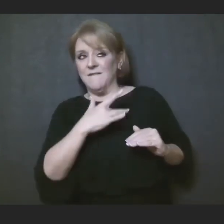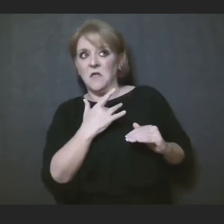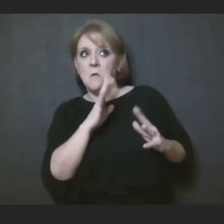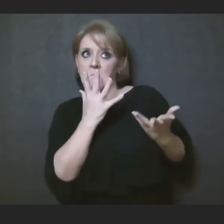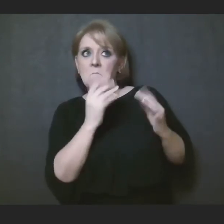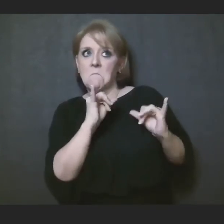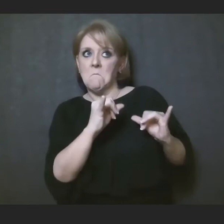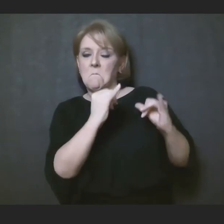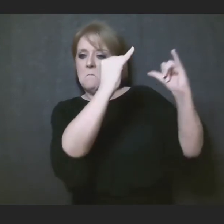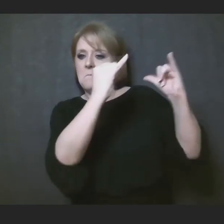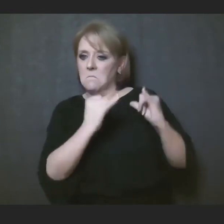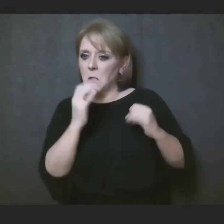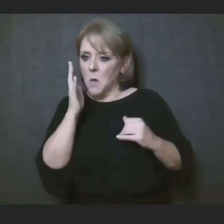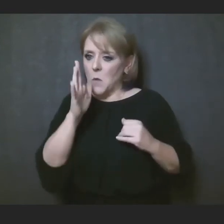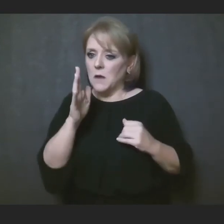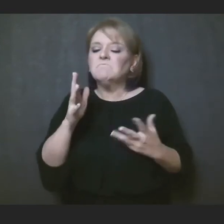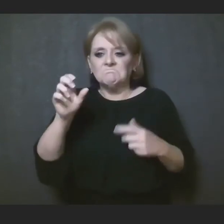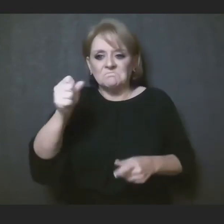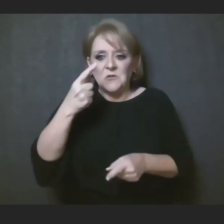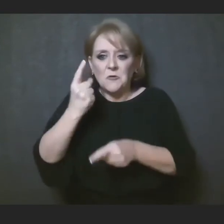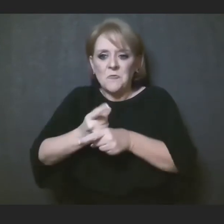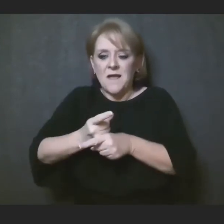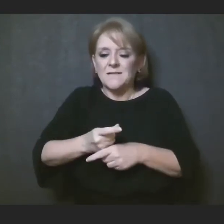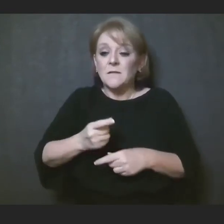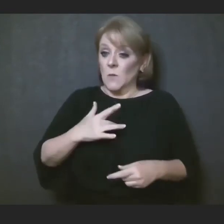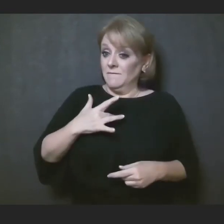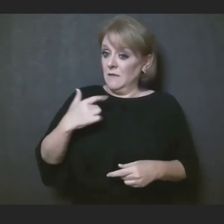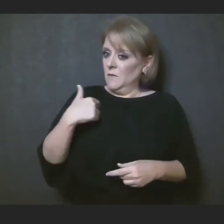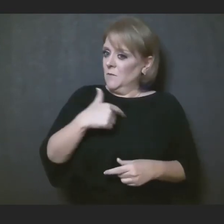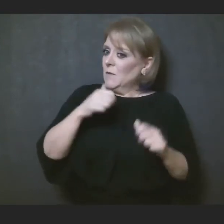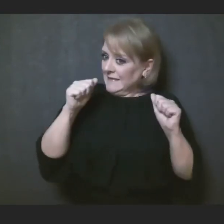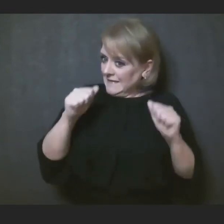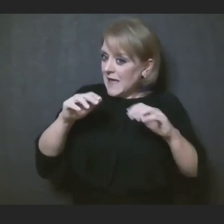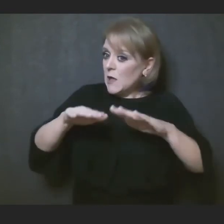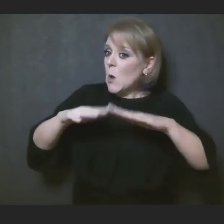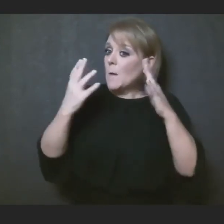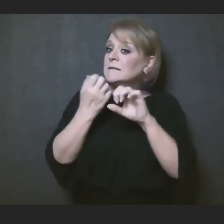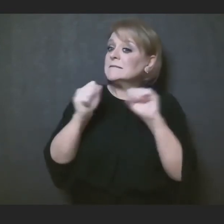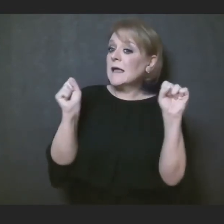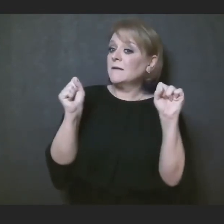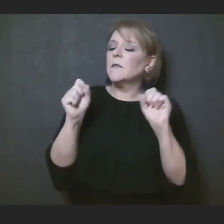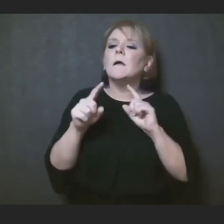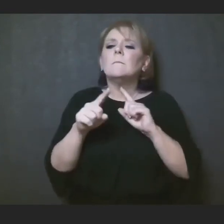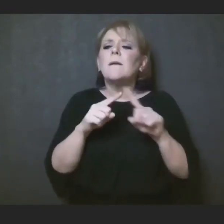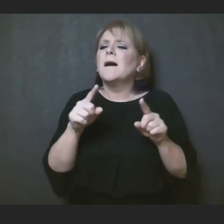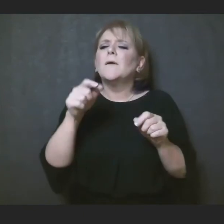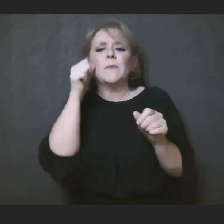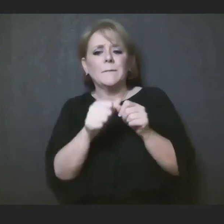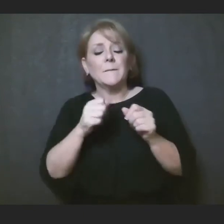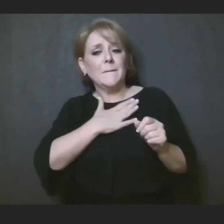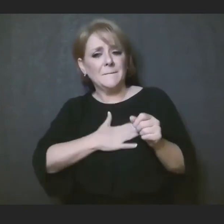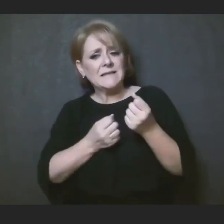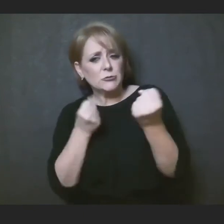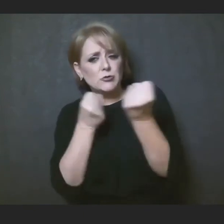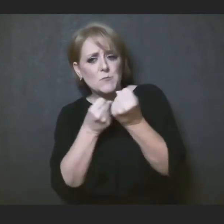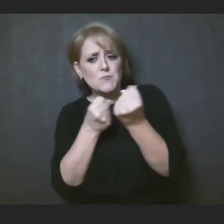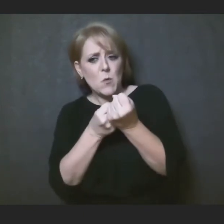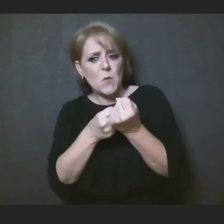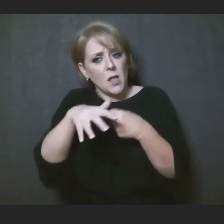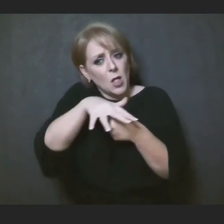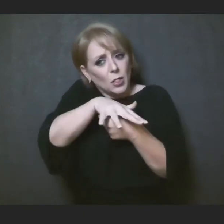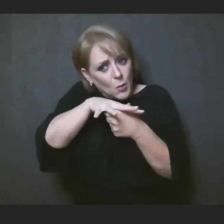reopen and I think do it pretty safely however don't forget about your local businesses don't forget about